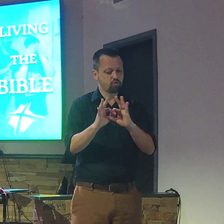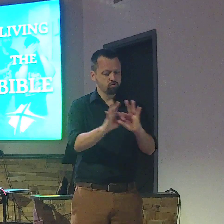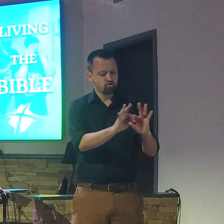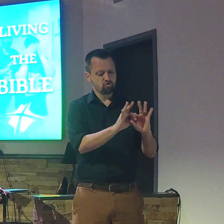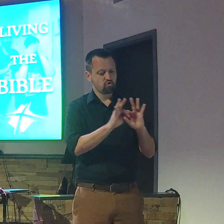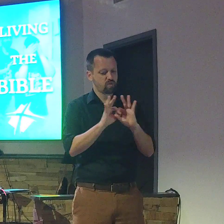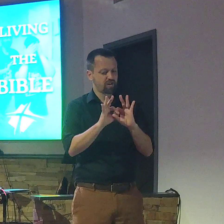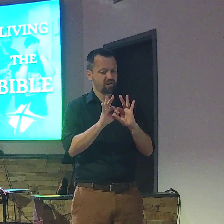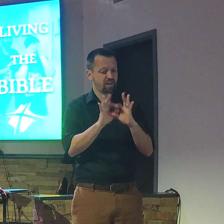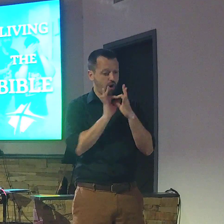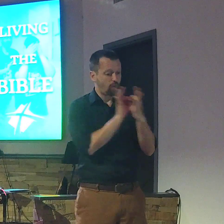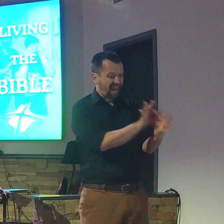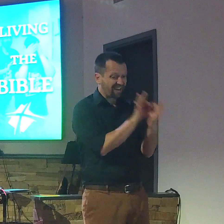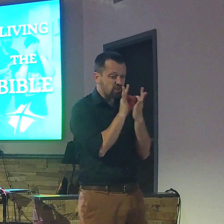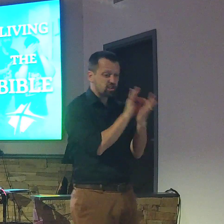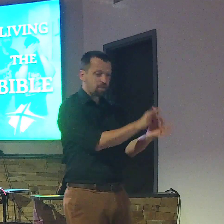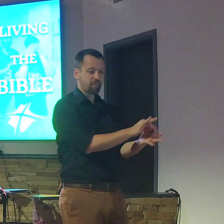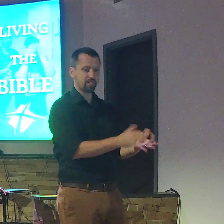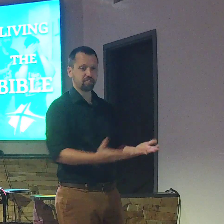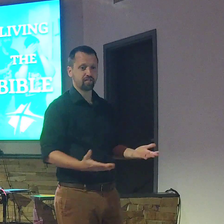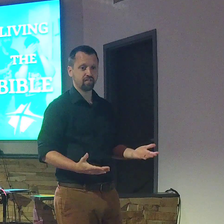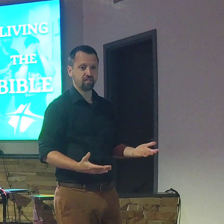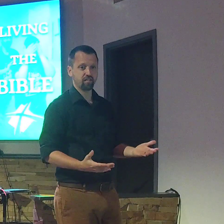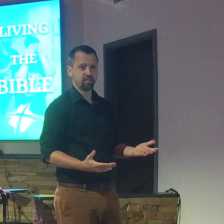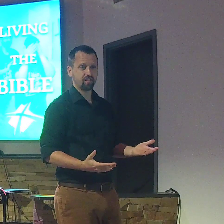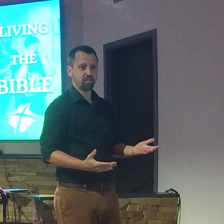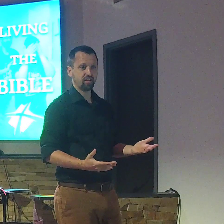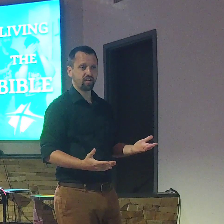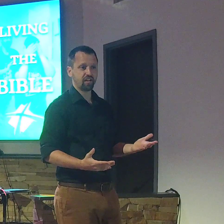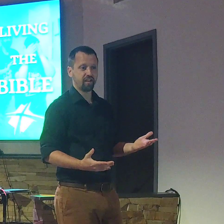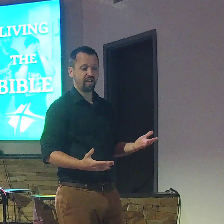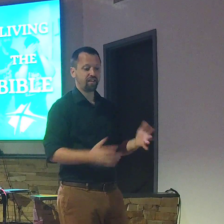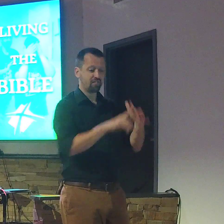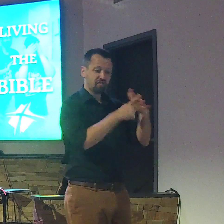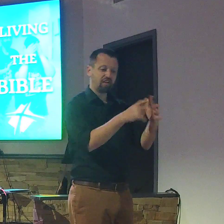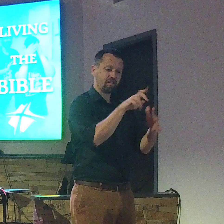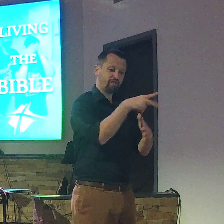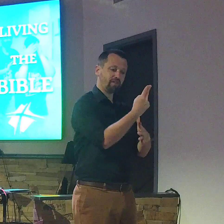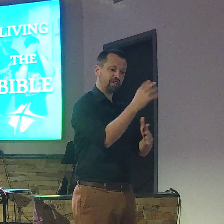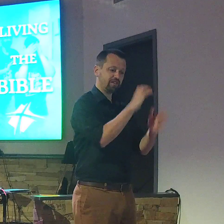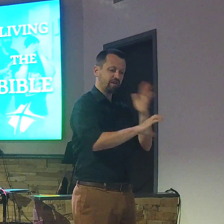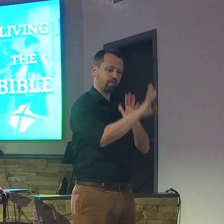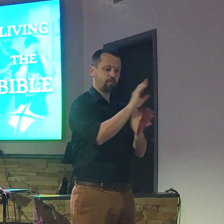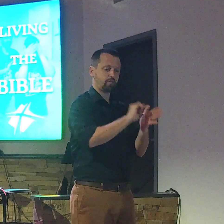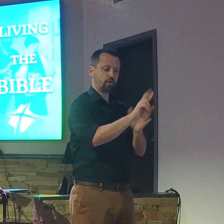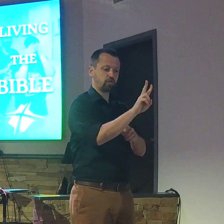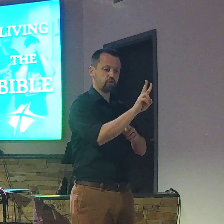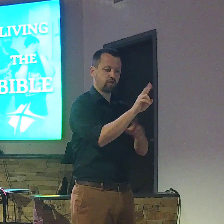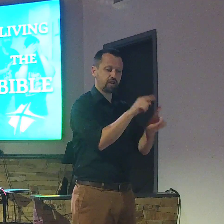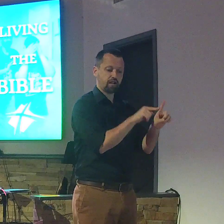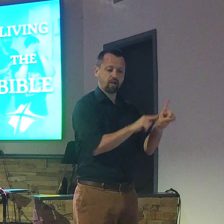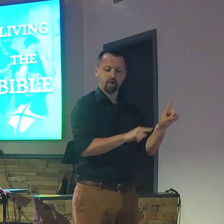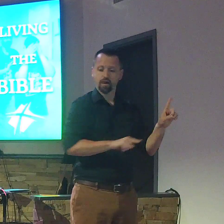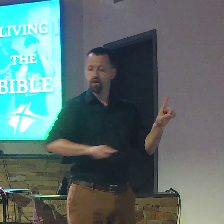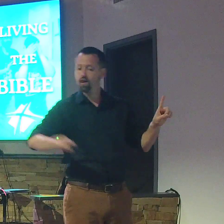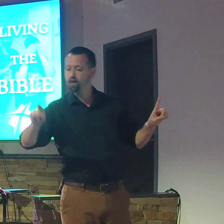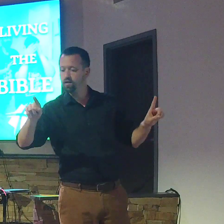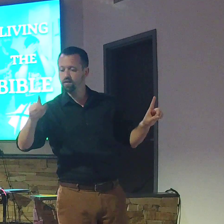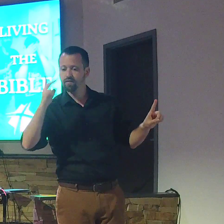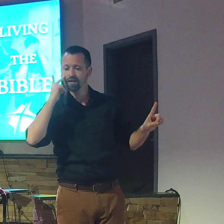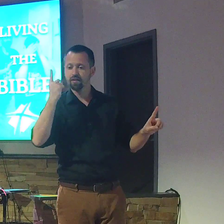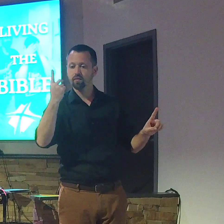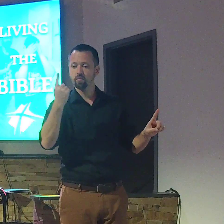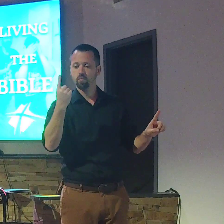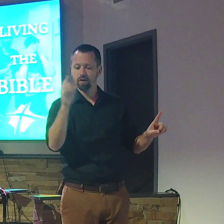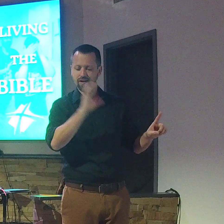maintaining unity in our relationships. And it's a takeoff from Ephesians chapter 4, verse 2. And we're going to study about one of those characteristics